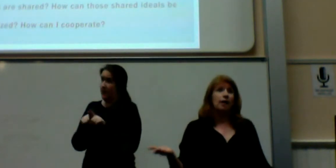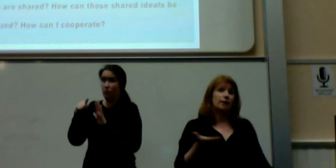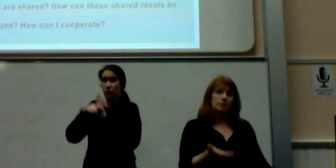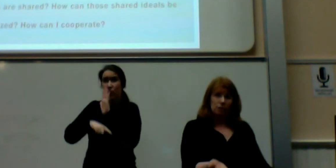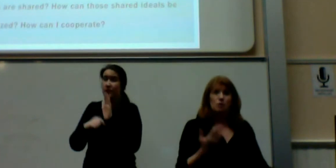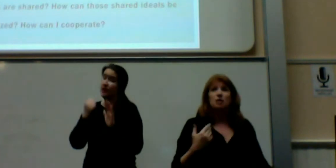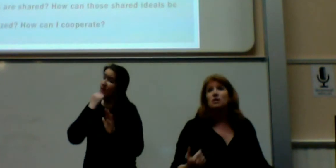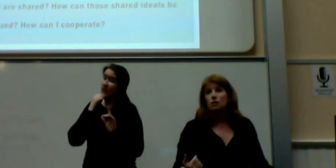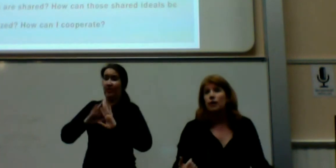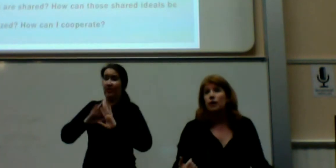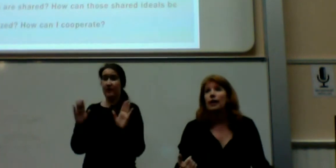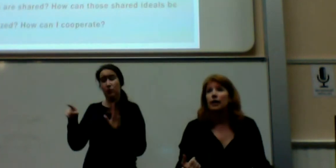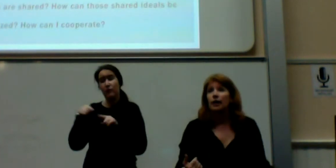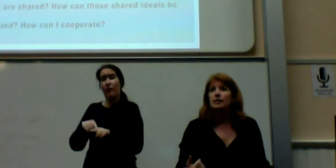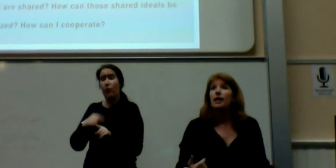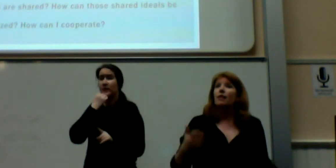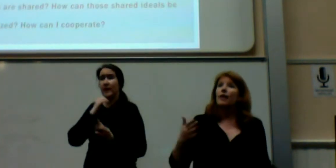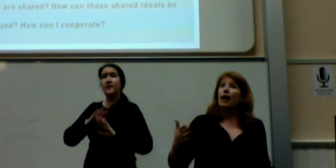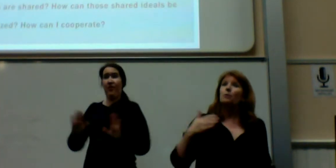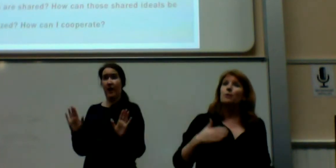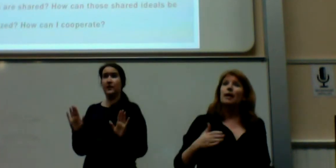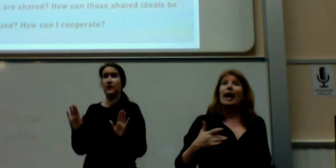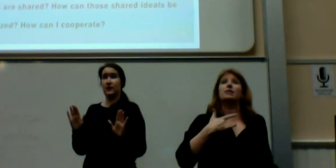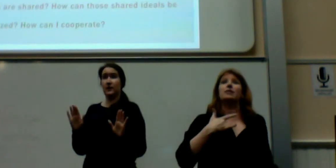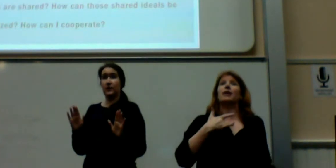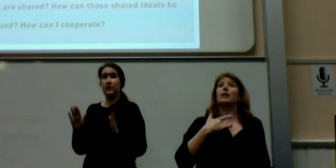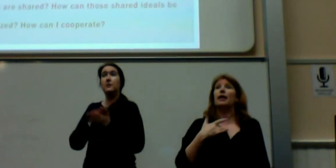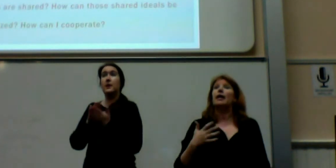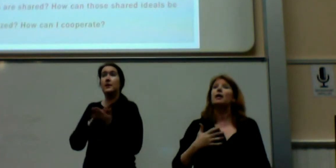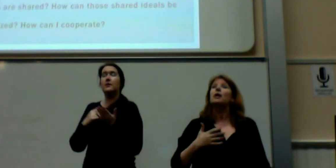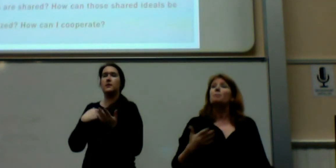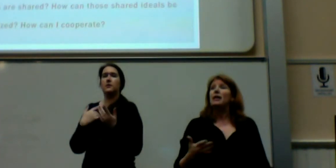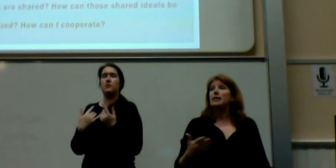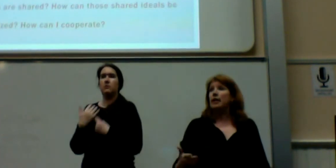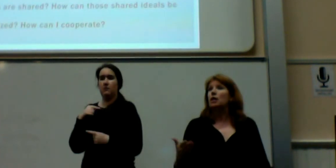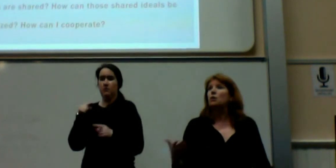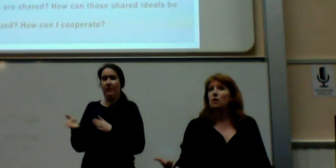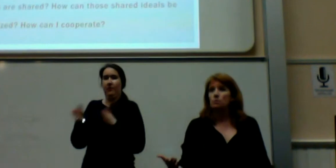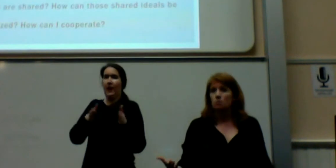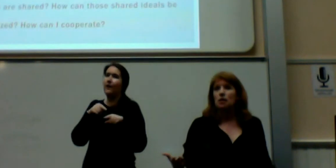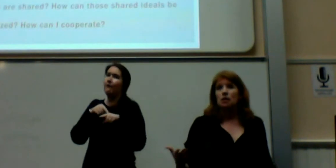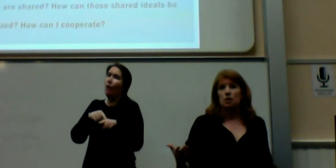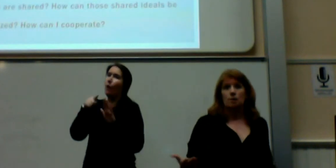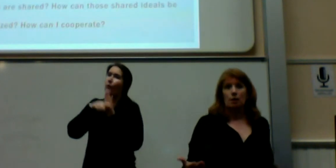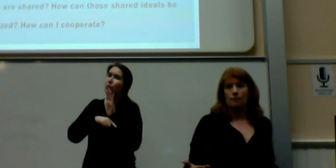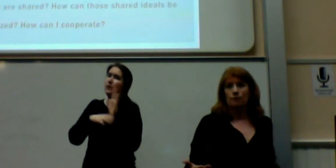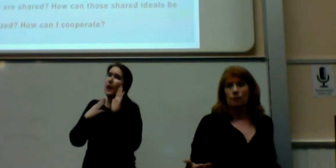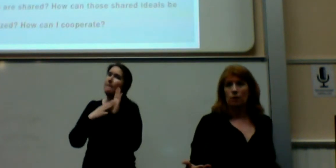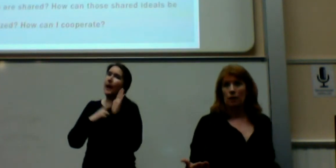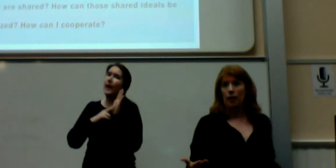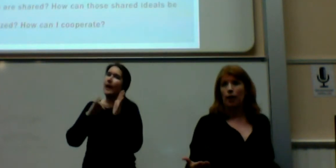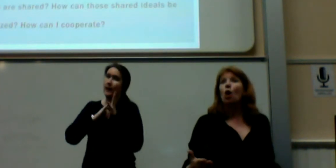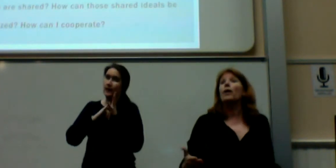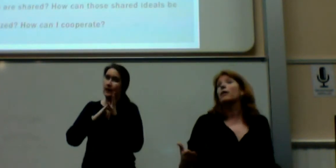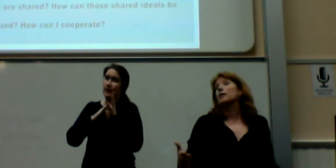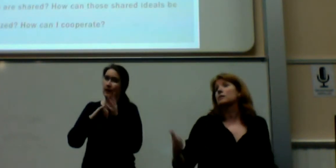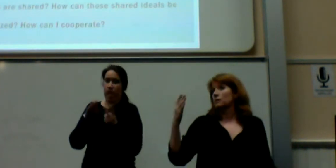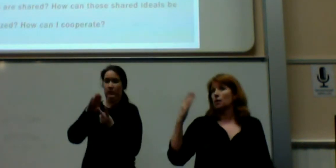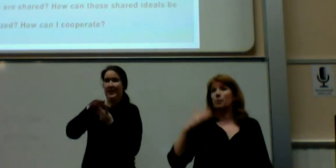these guidelines, you need to stick with the guidelines. That would be activating a maintaining norms schema,